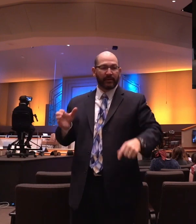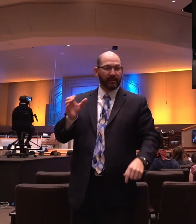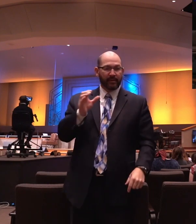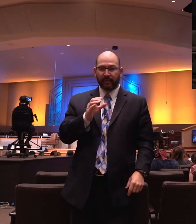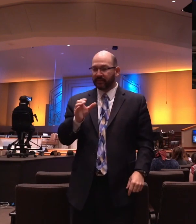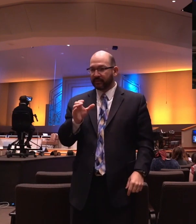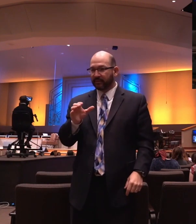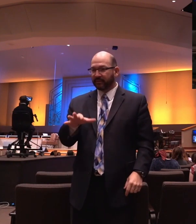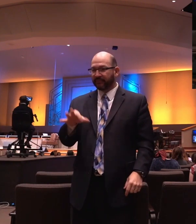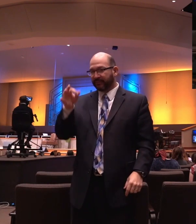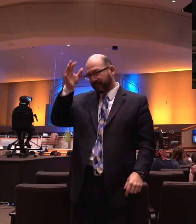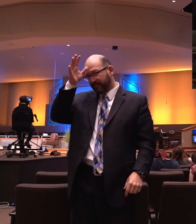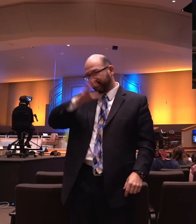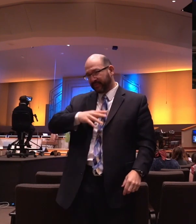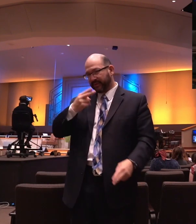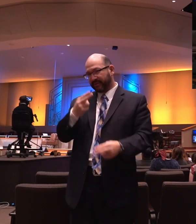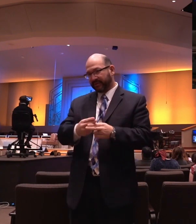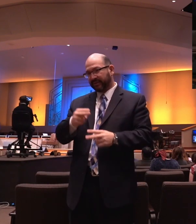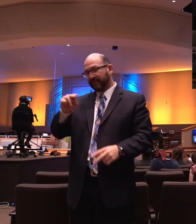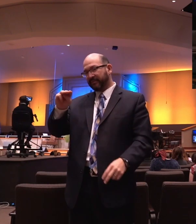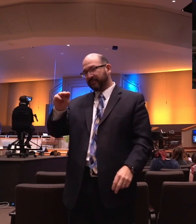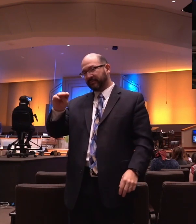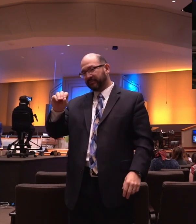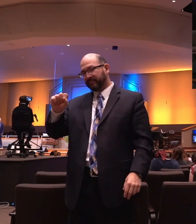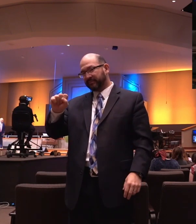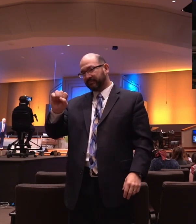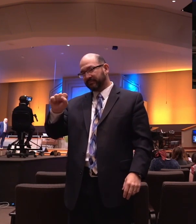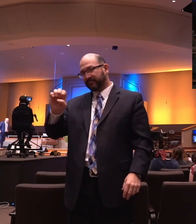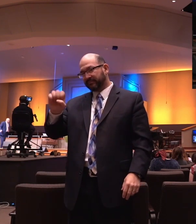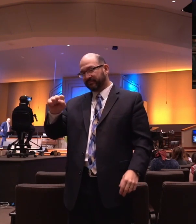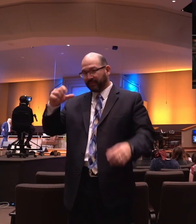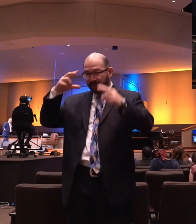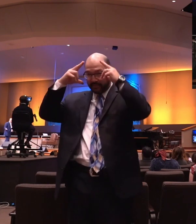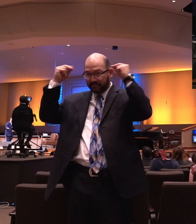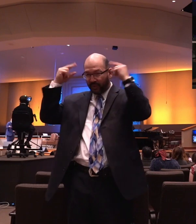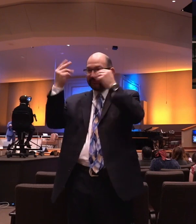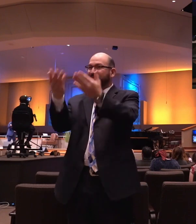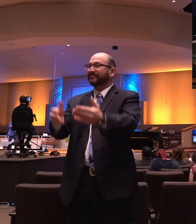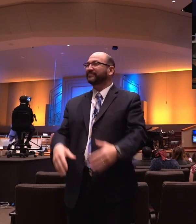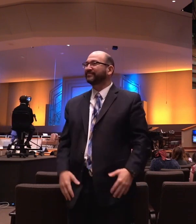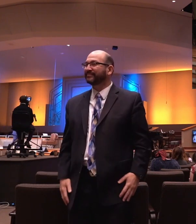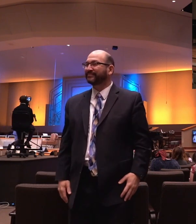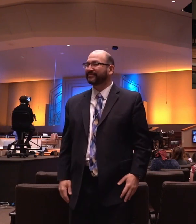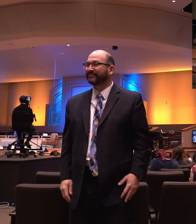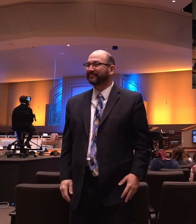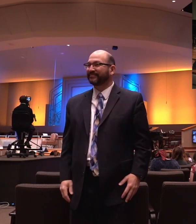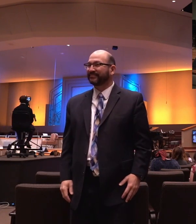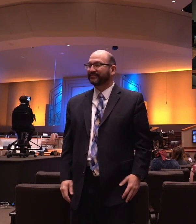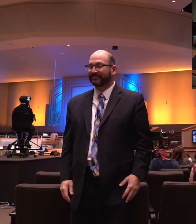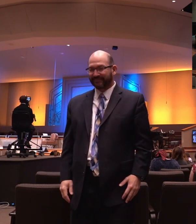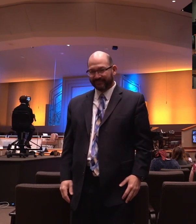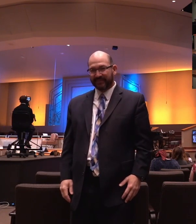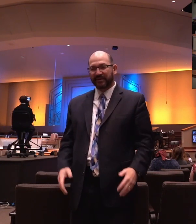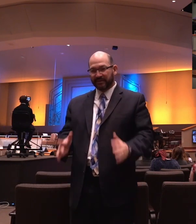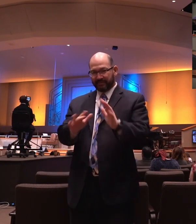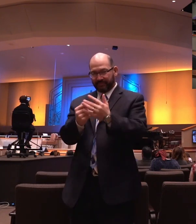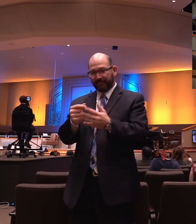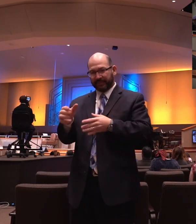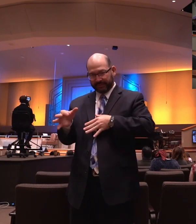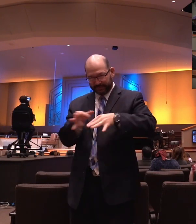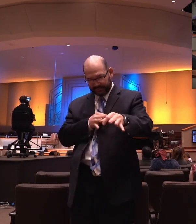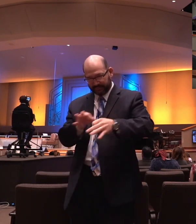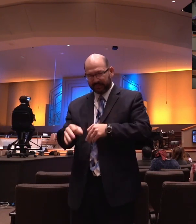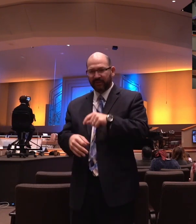and He found a man named Moses. The Bible tells us about the character and the goodness and the